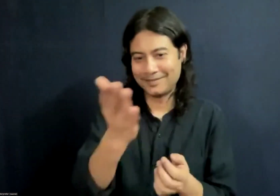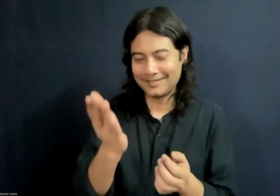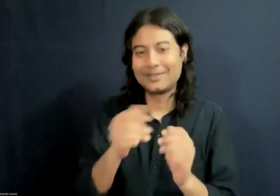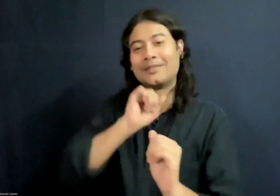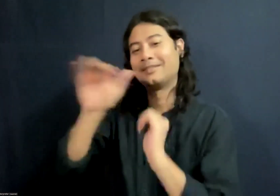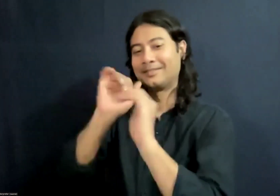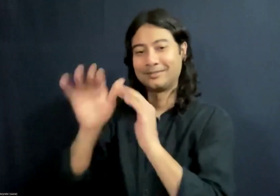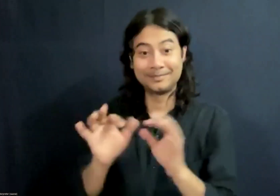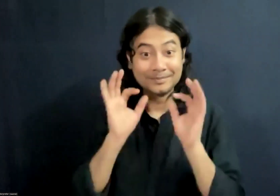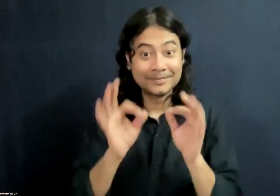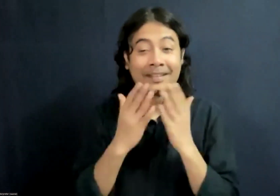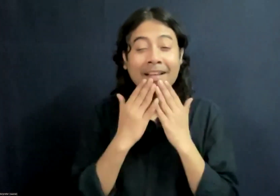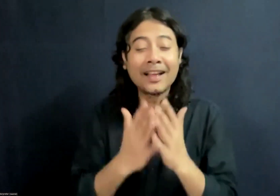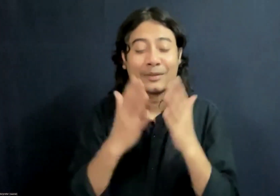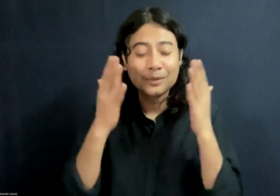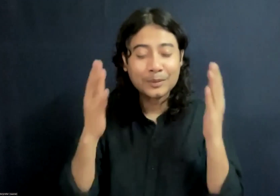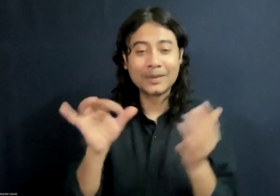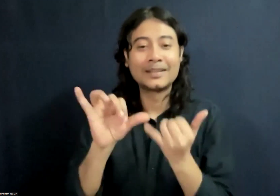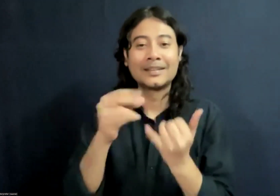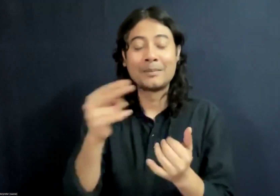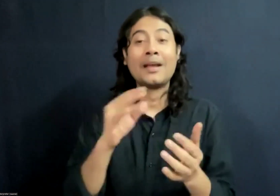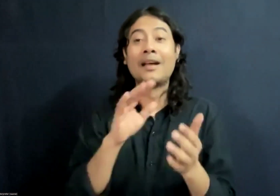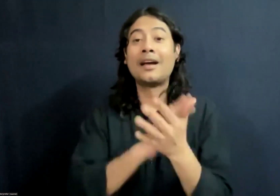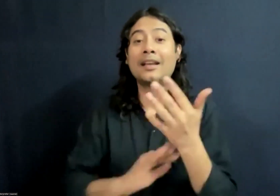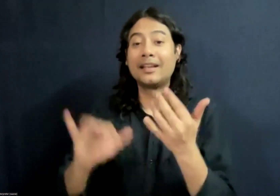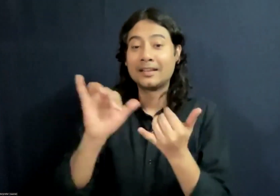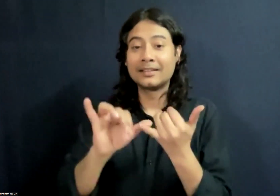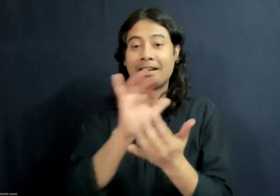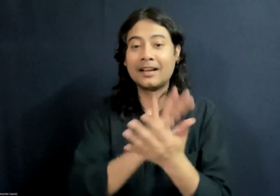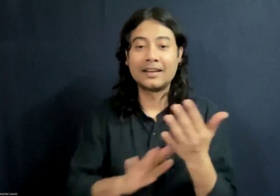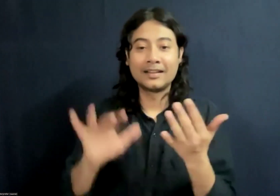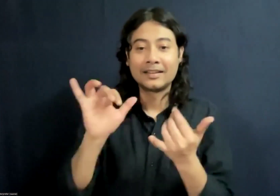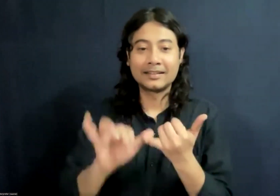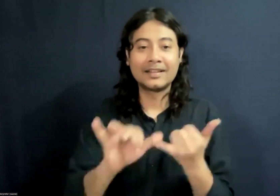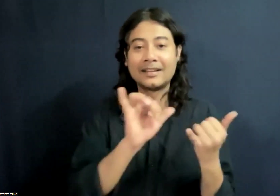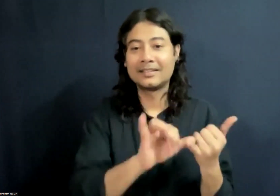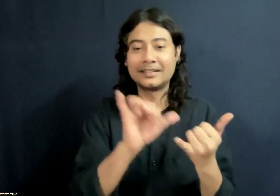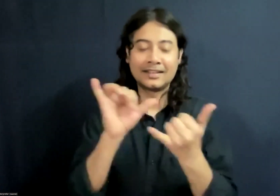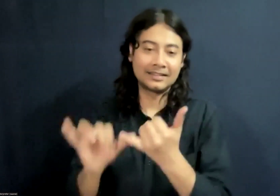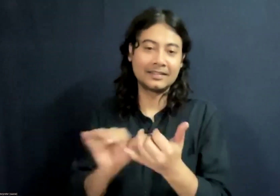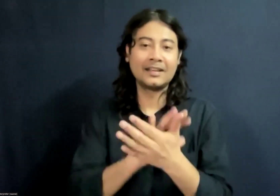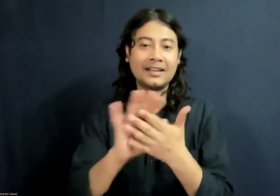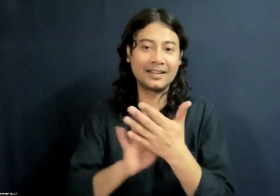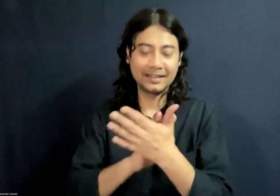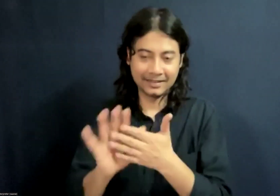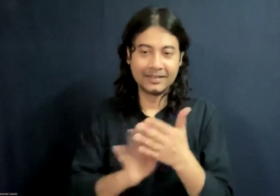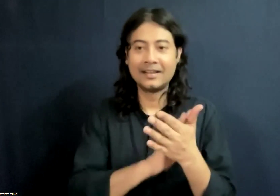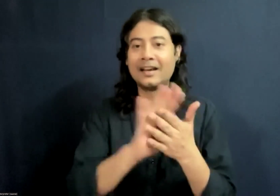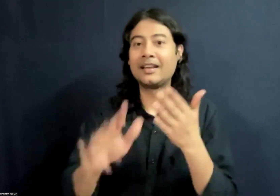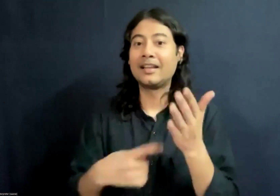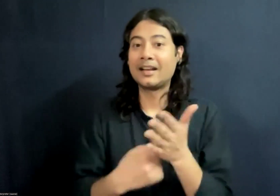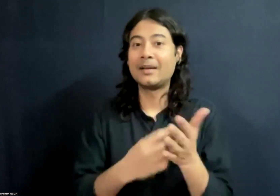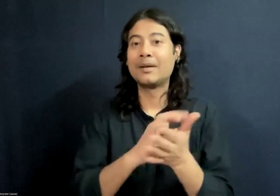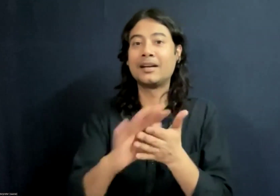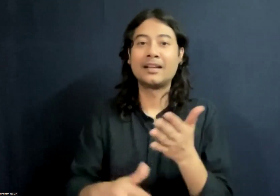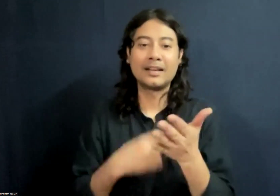Thank you so much. Hare Krishna, Hare Krishna, Krishna Krishna, Hare Hare, Hare Rama,